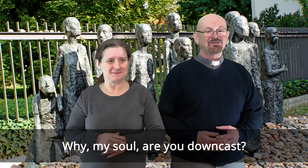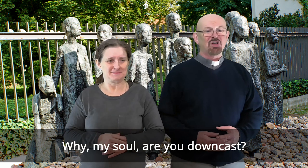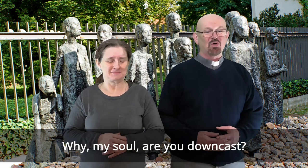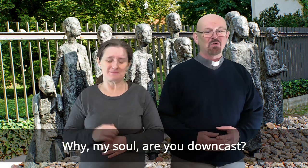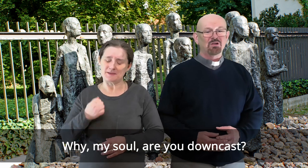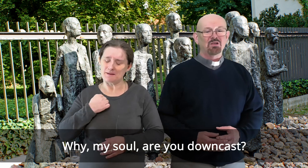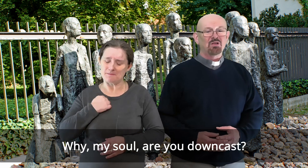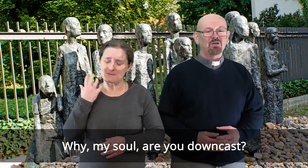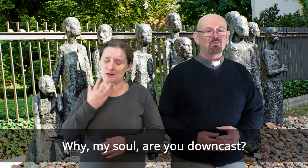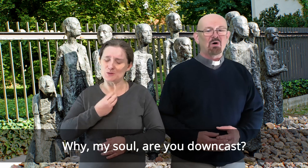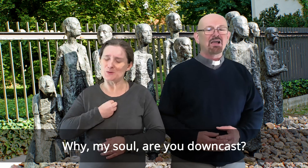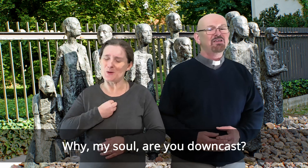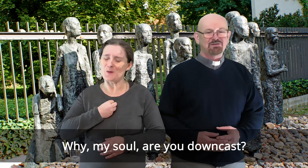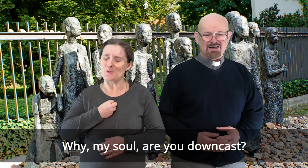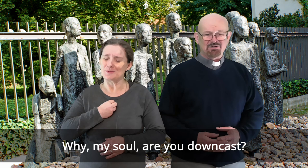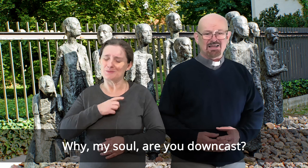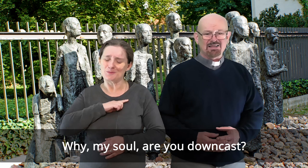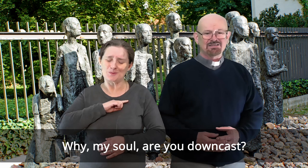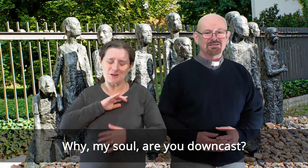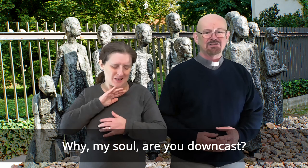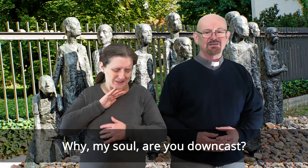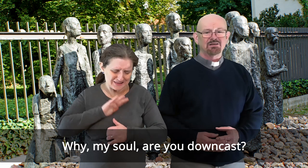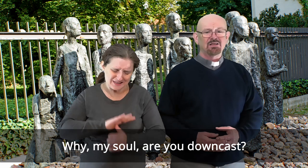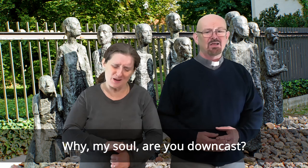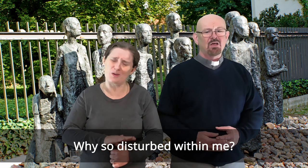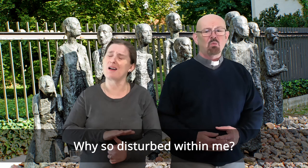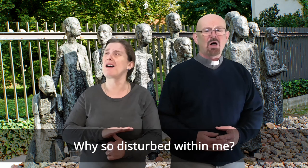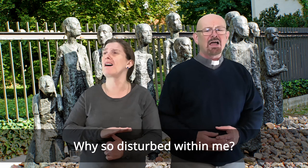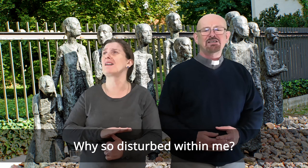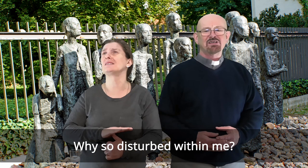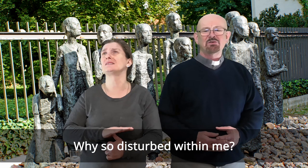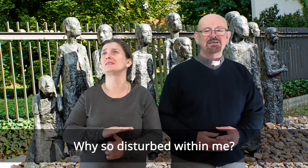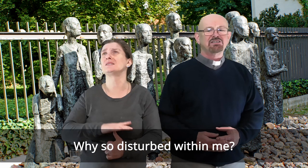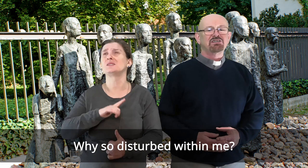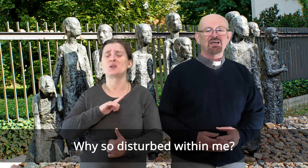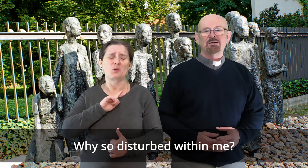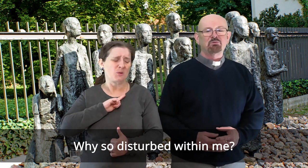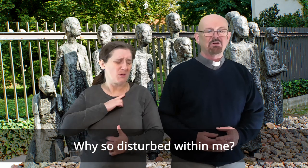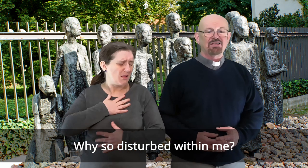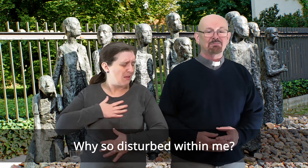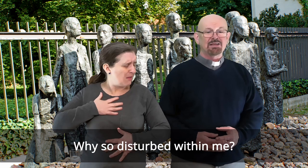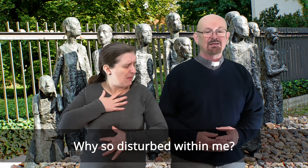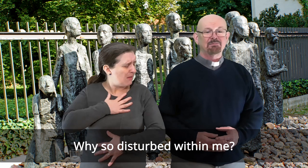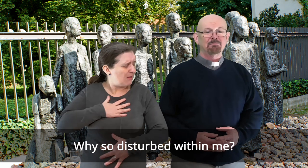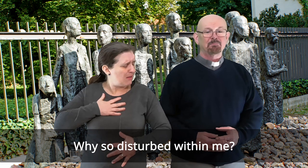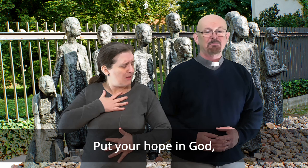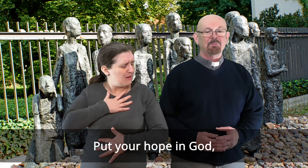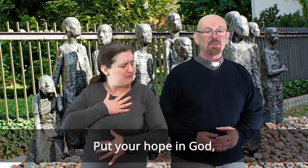My soul, why are you downcast? Why so disturbed within me?